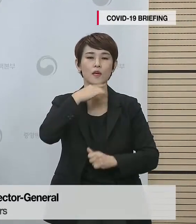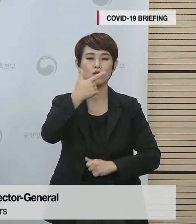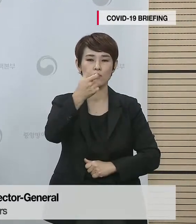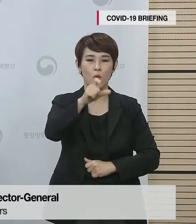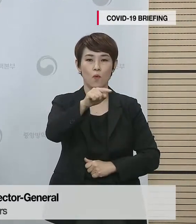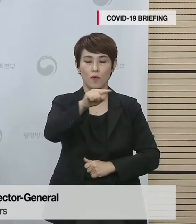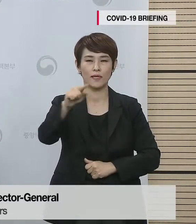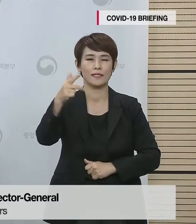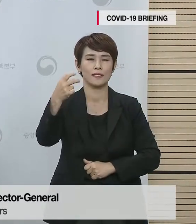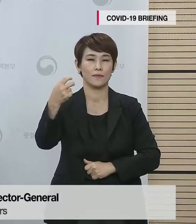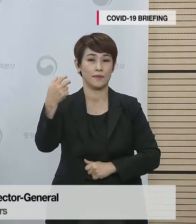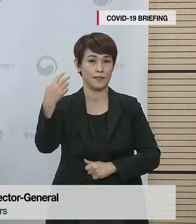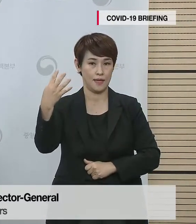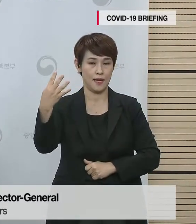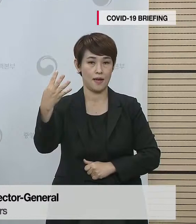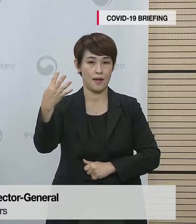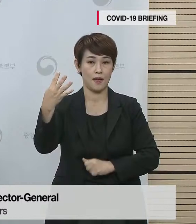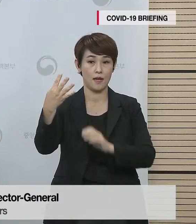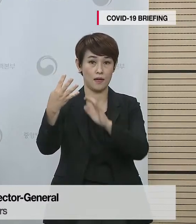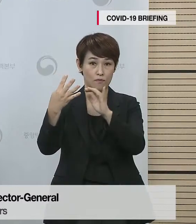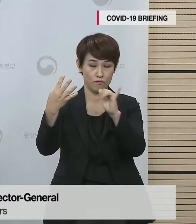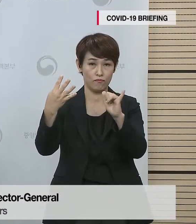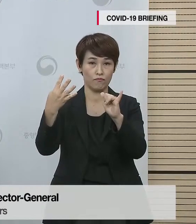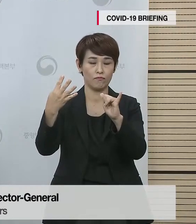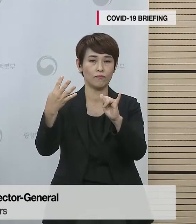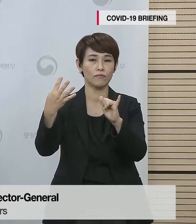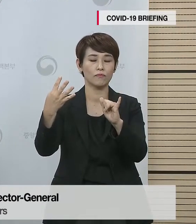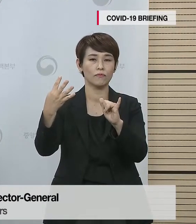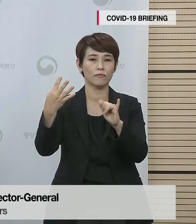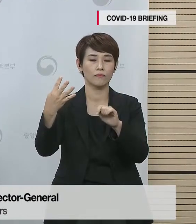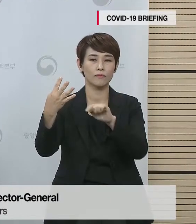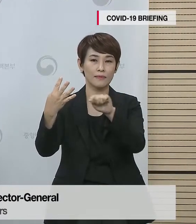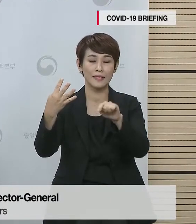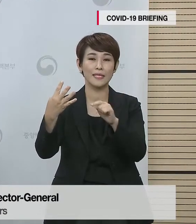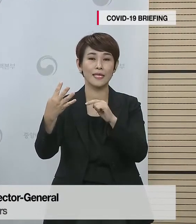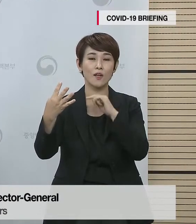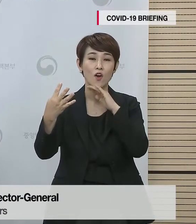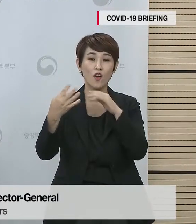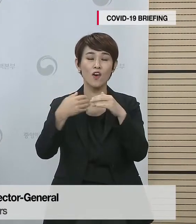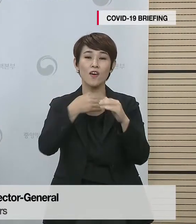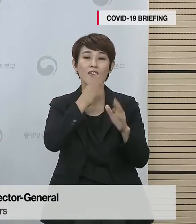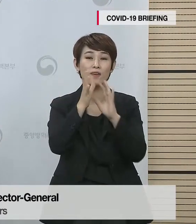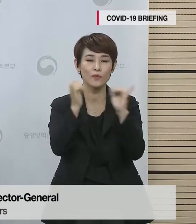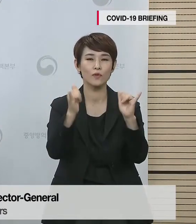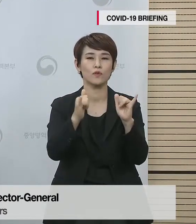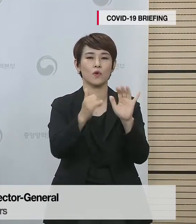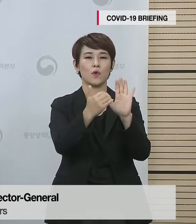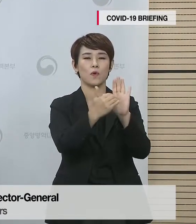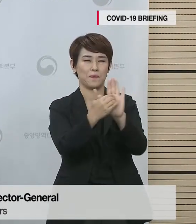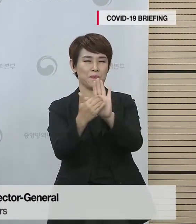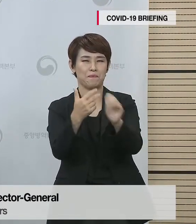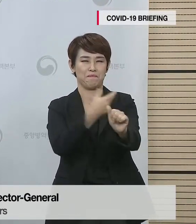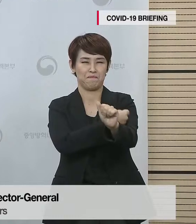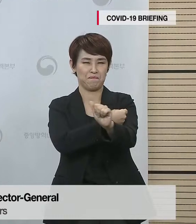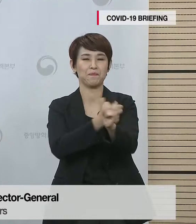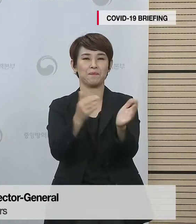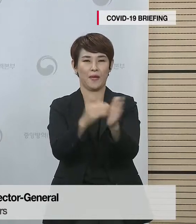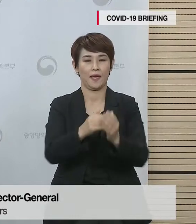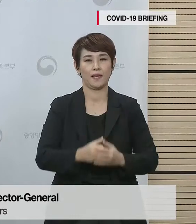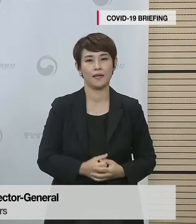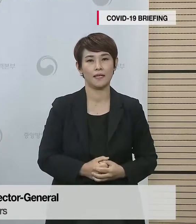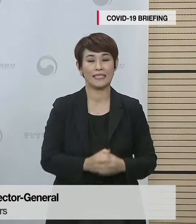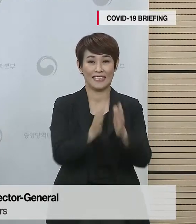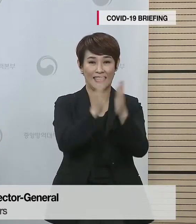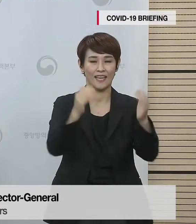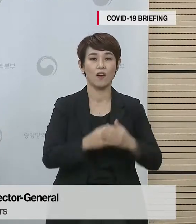nationwide, which are rolling out the vaccinations for those aged between 65 and 79. And